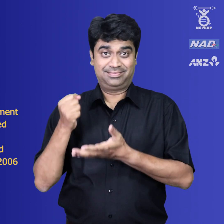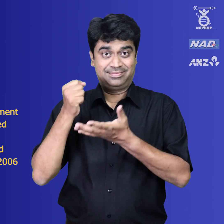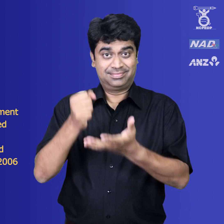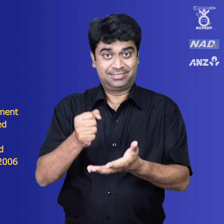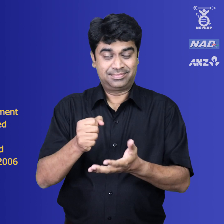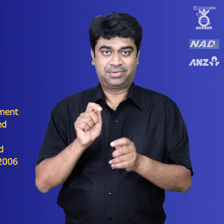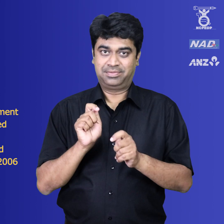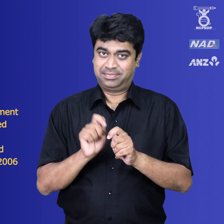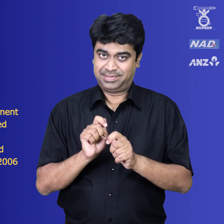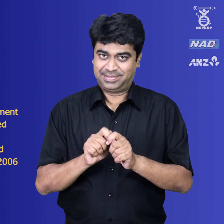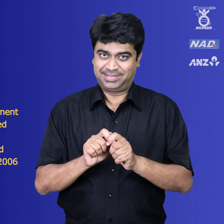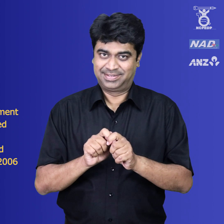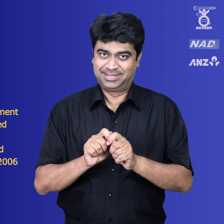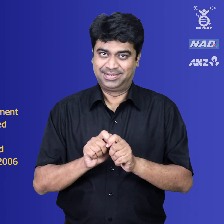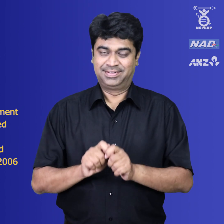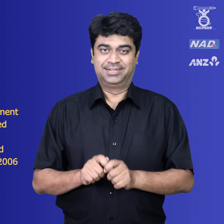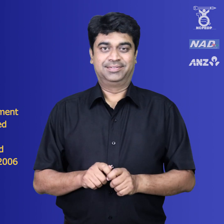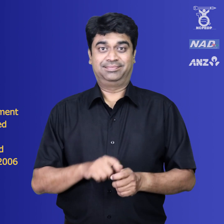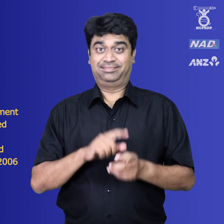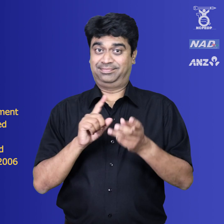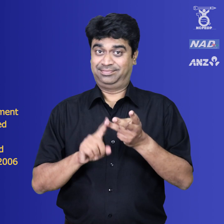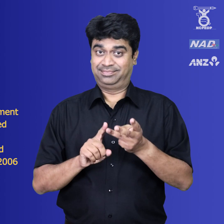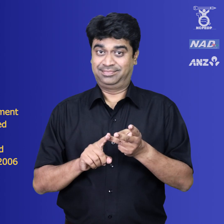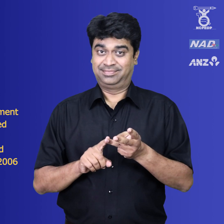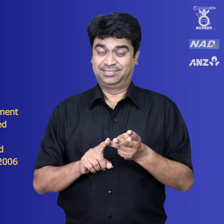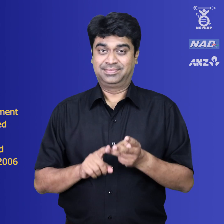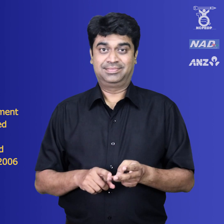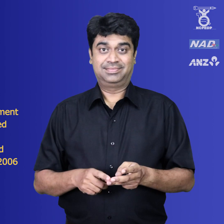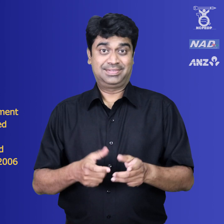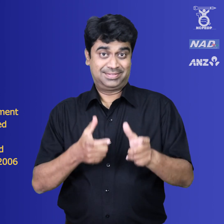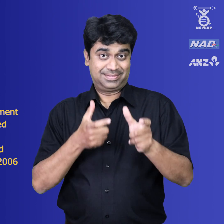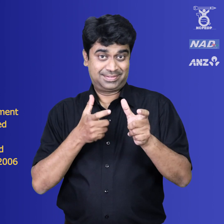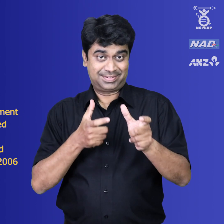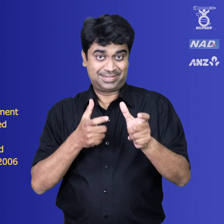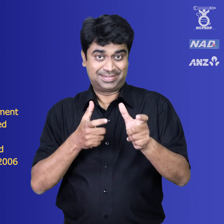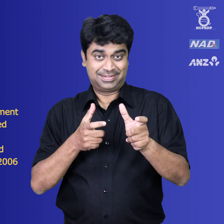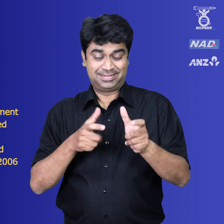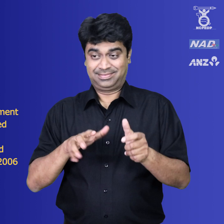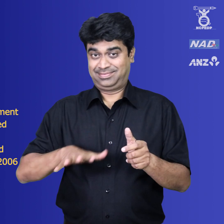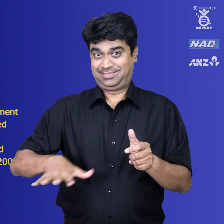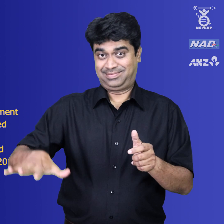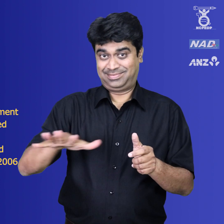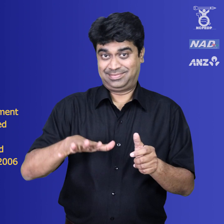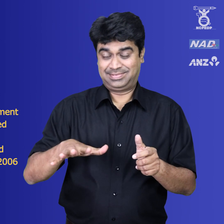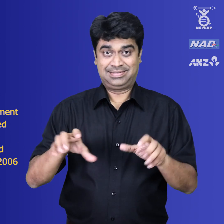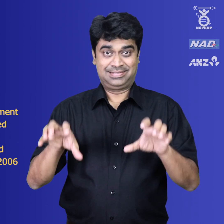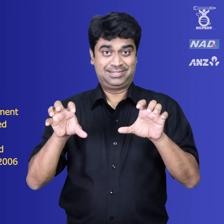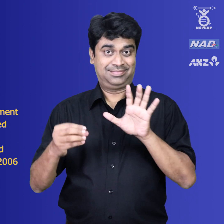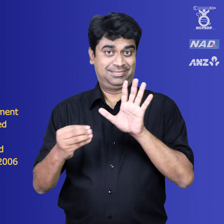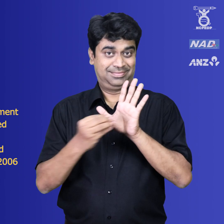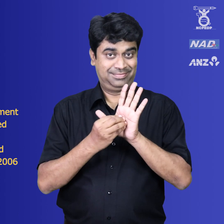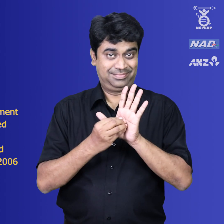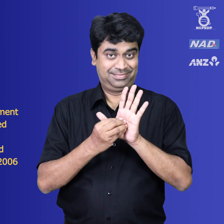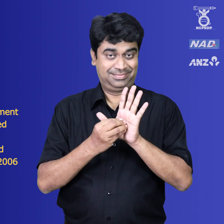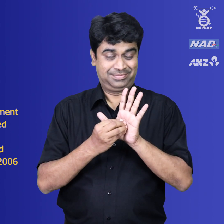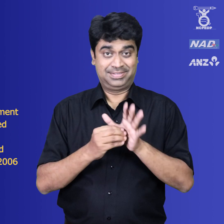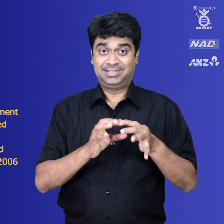only or substantially financed by that government or a cantonment board constituted under the Cantonments